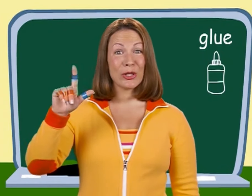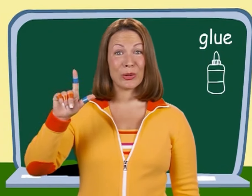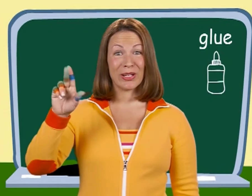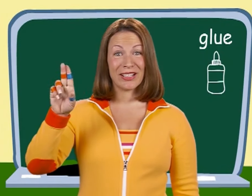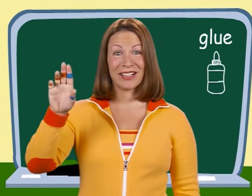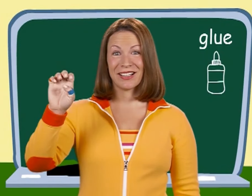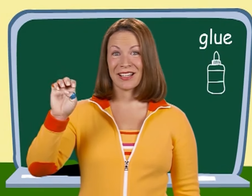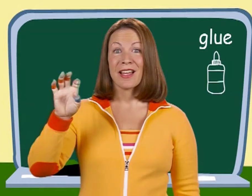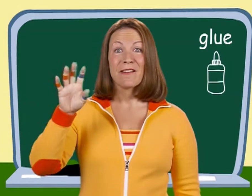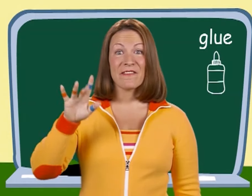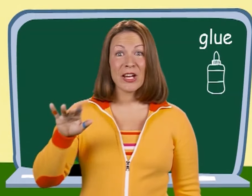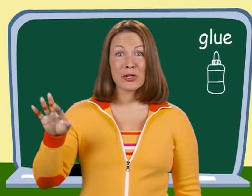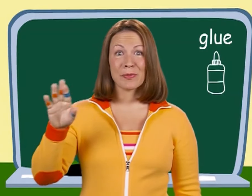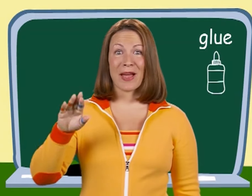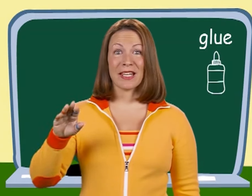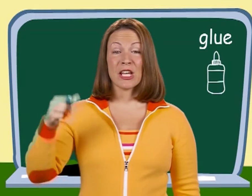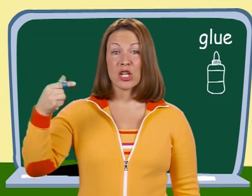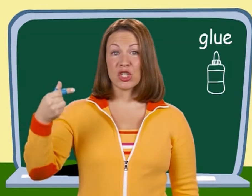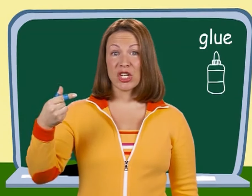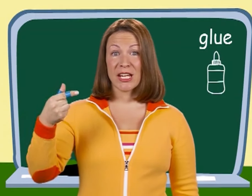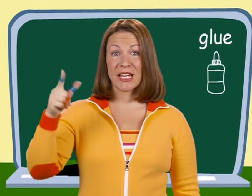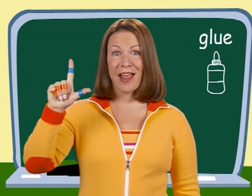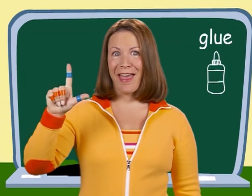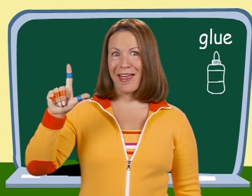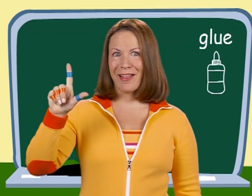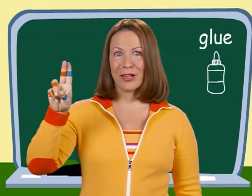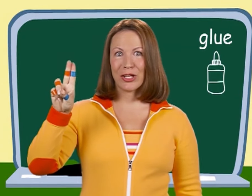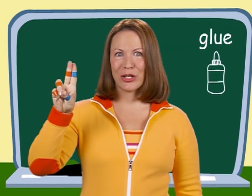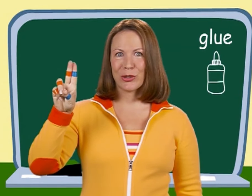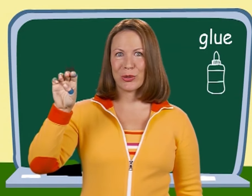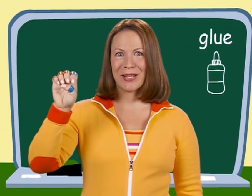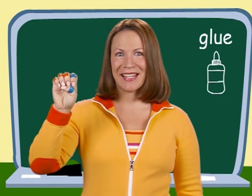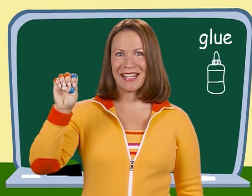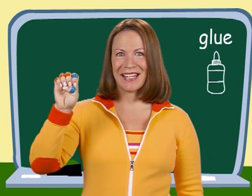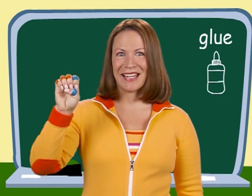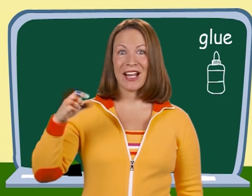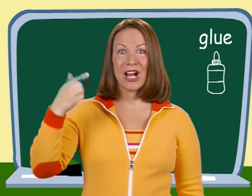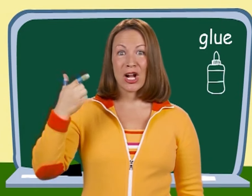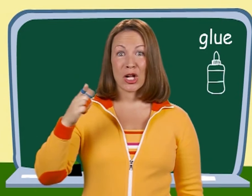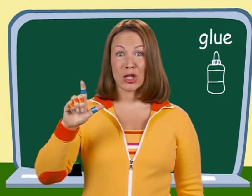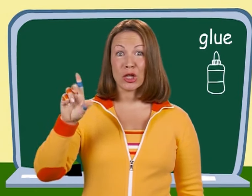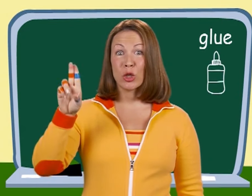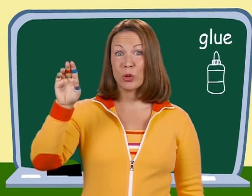Glue. Fingerspell it. G-L-U-E. glue.